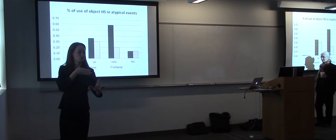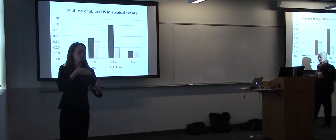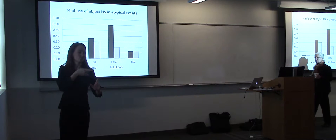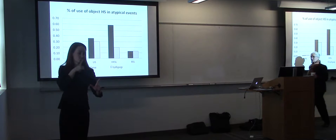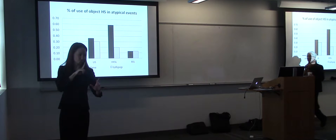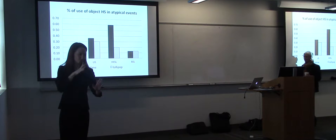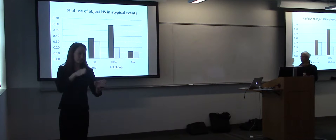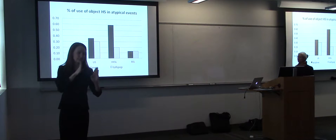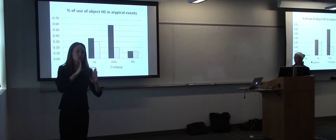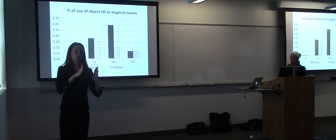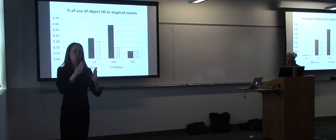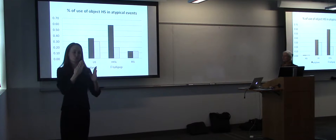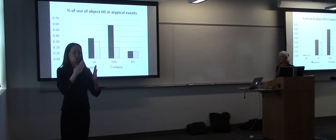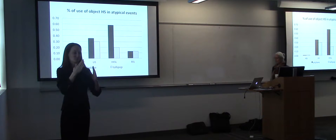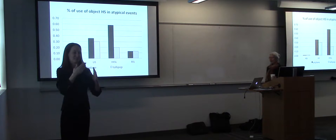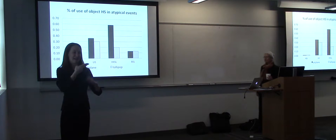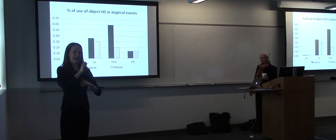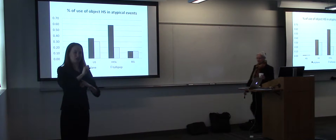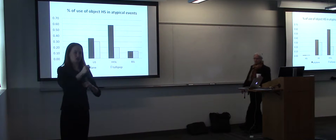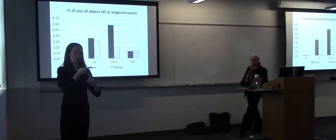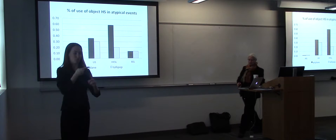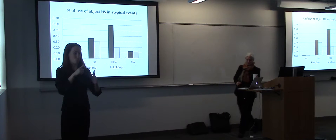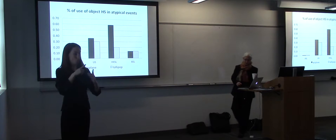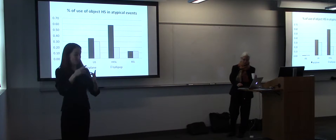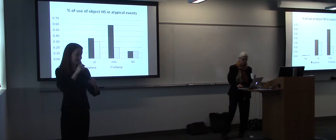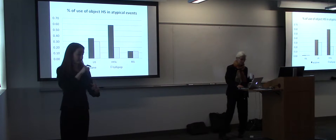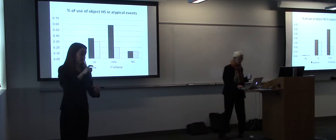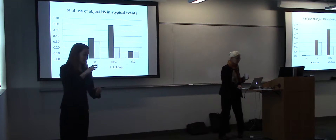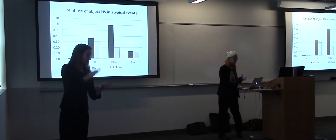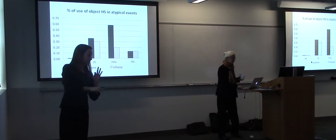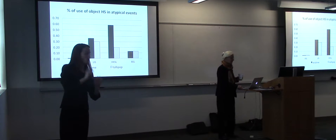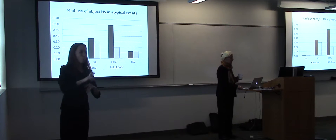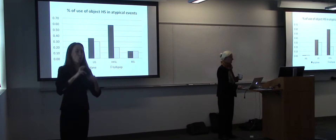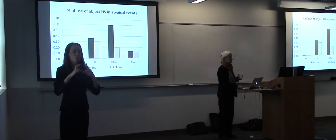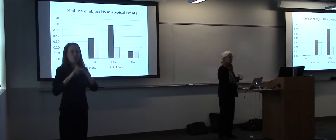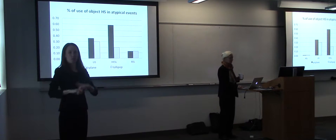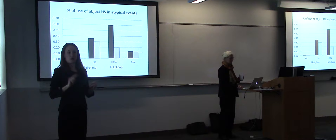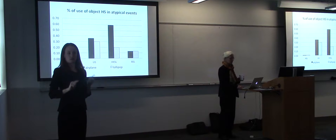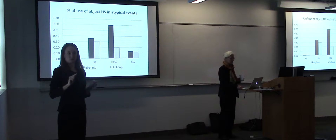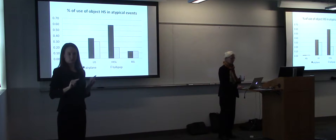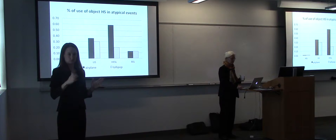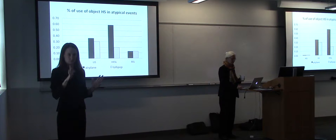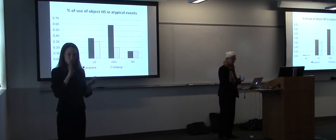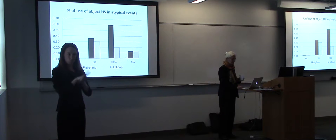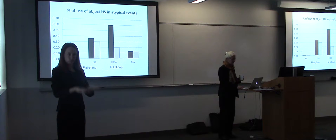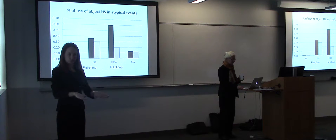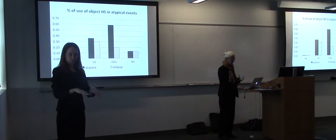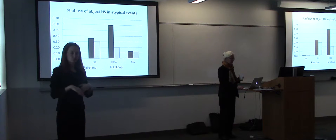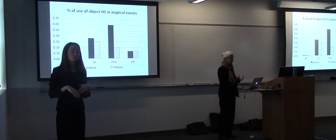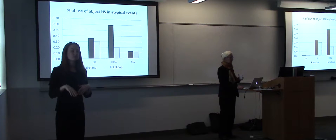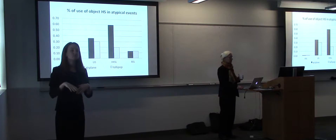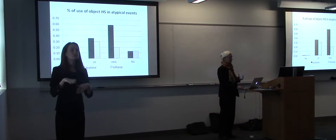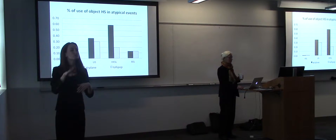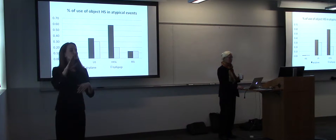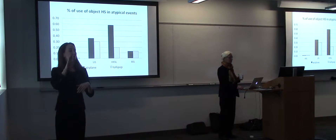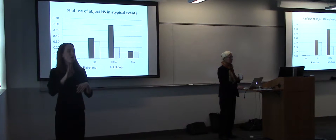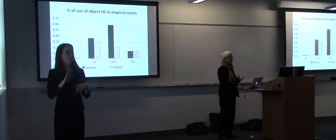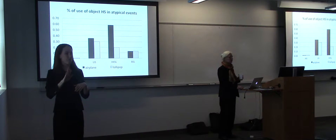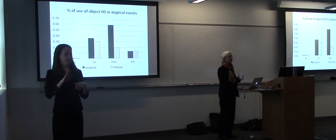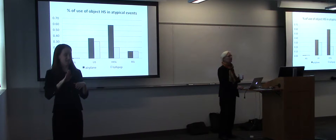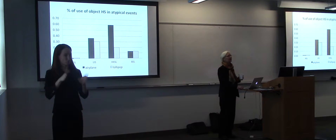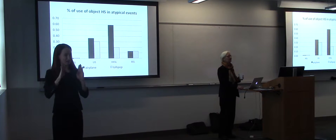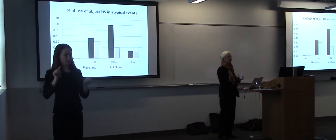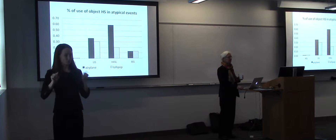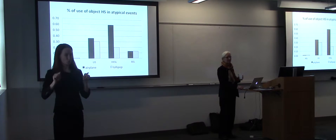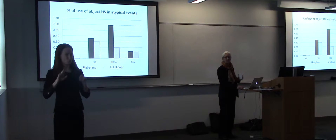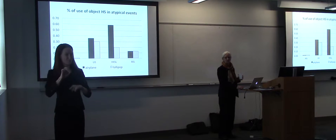So what I'm going to do next is actually control for those two factors and any others I can think of to try to determine for